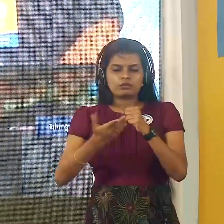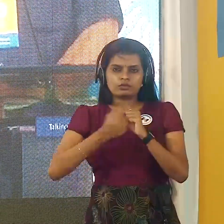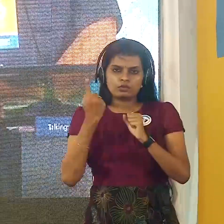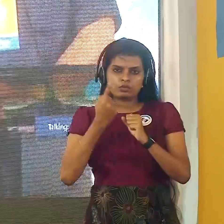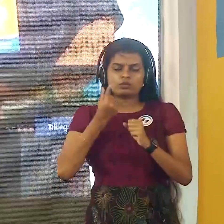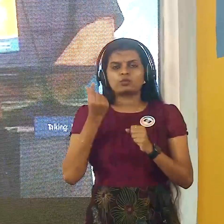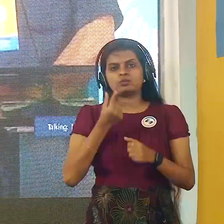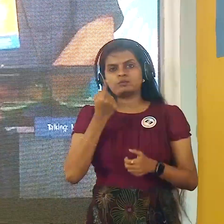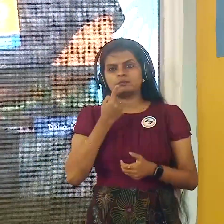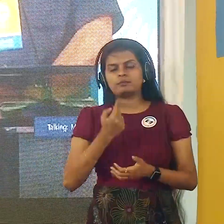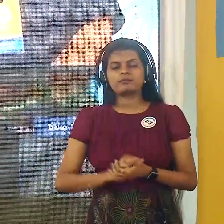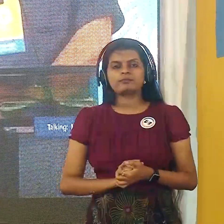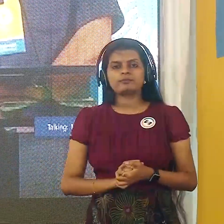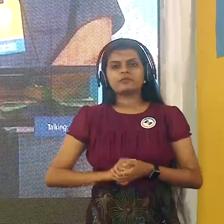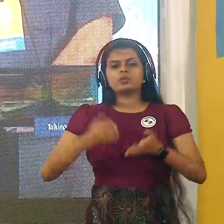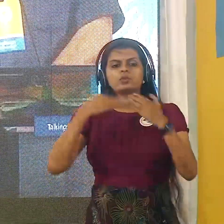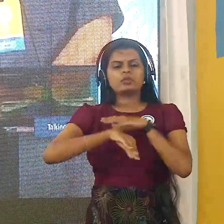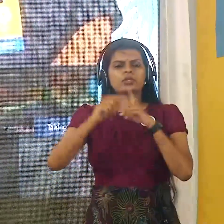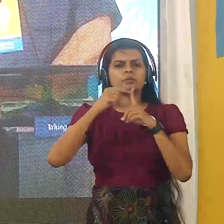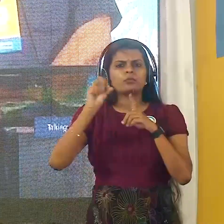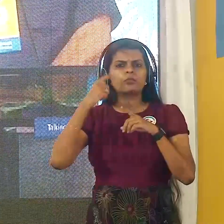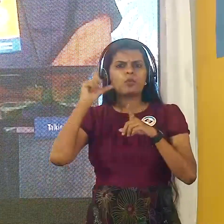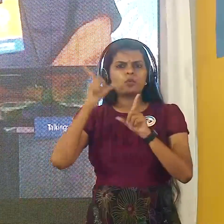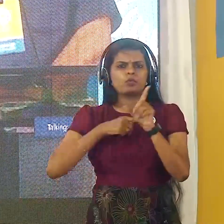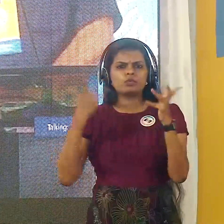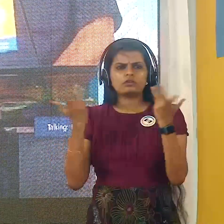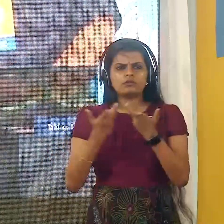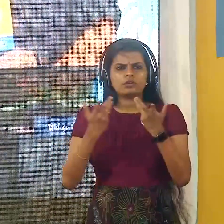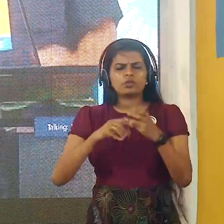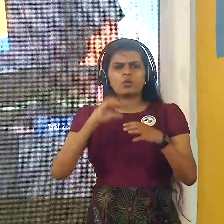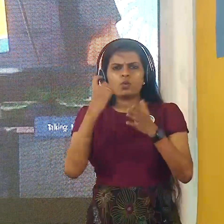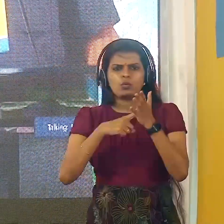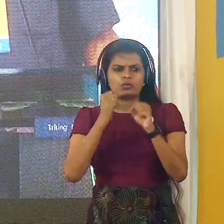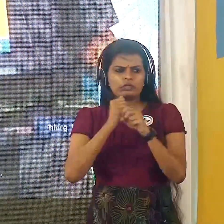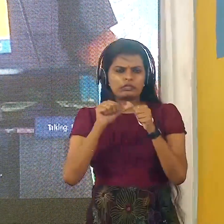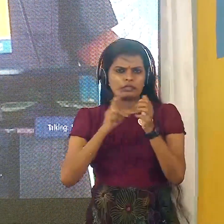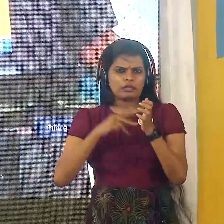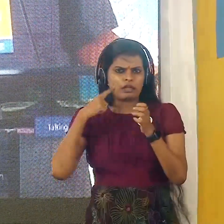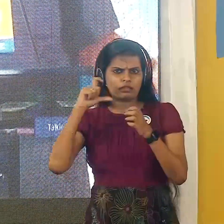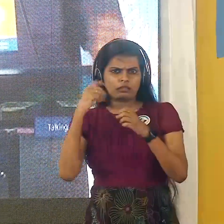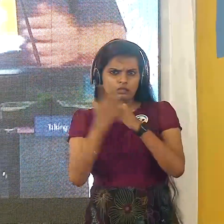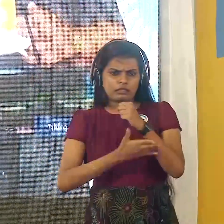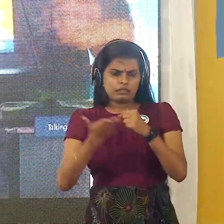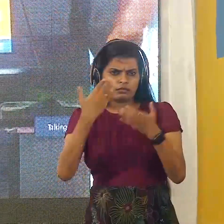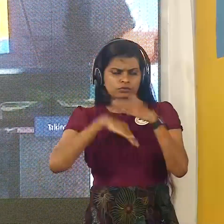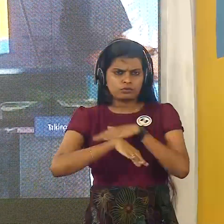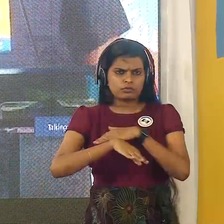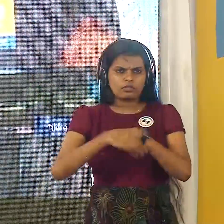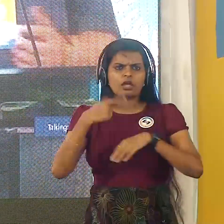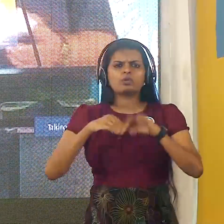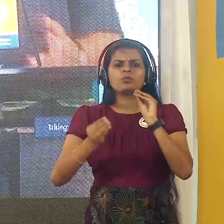But the policies for organic agriculture need a